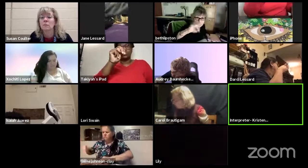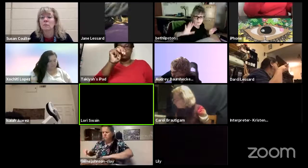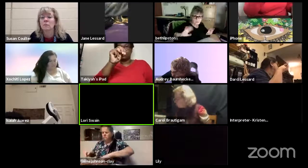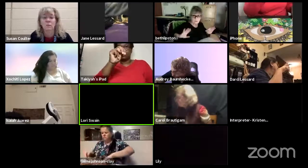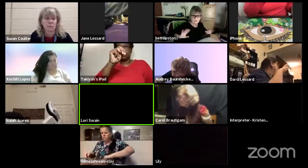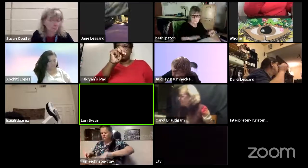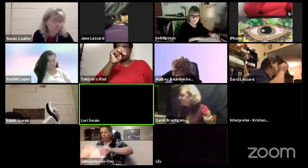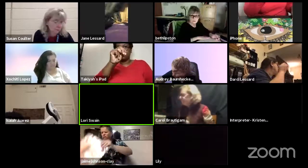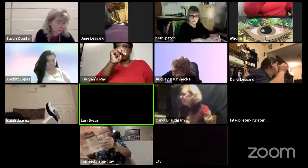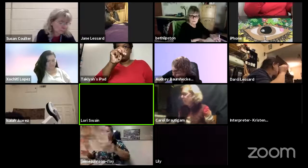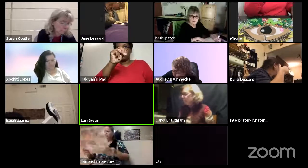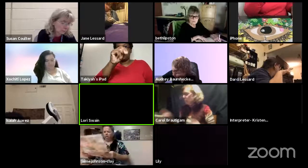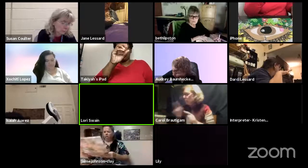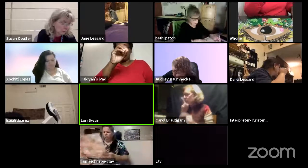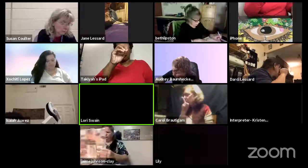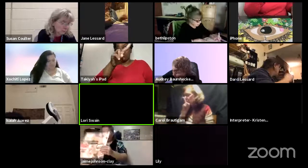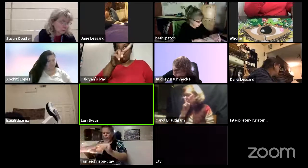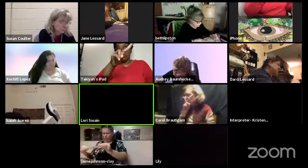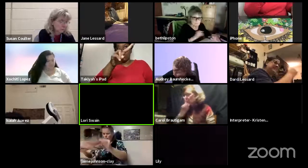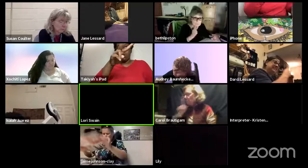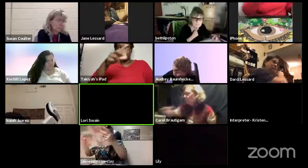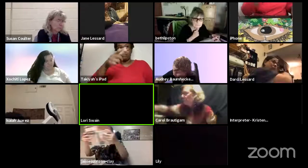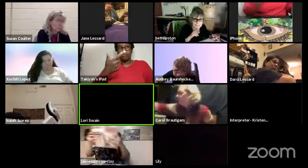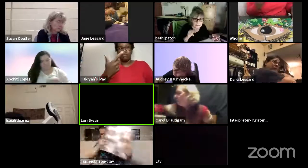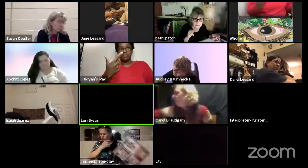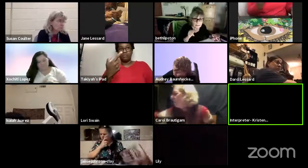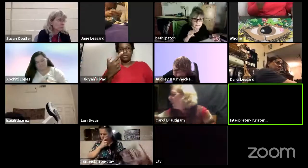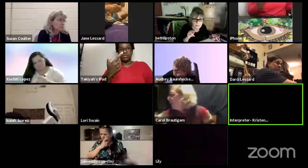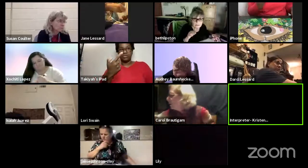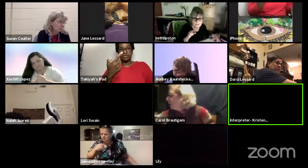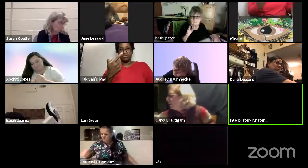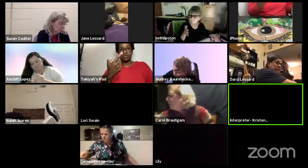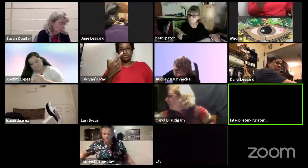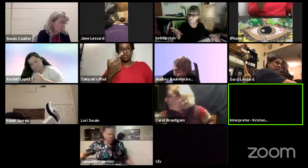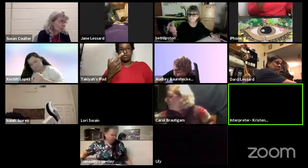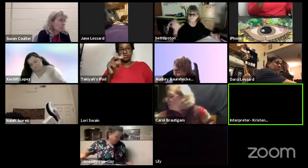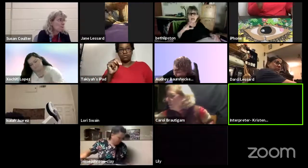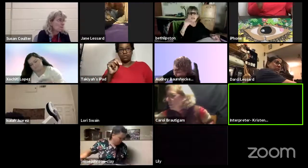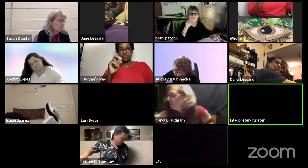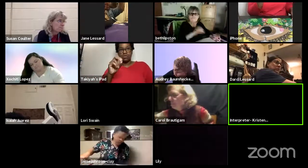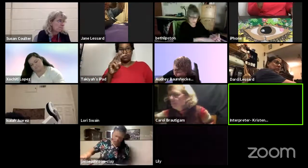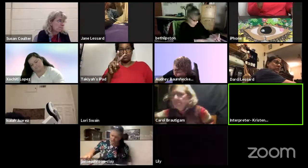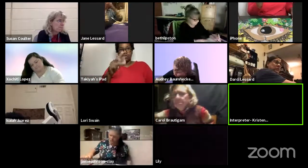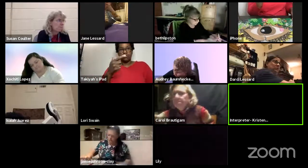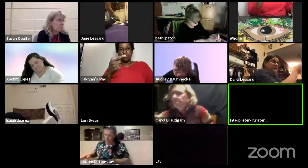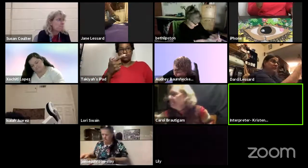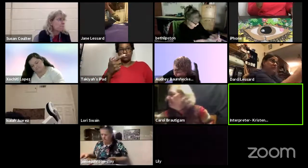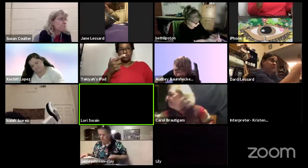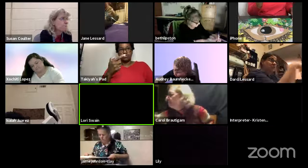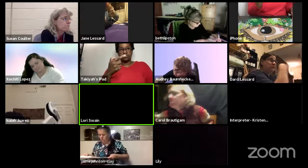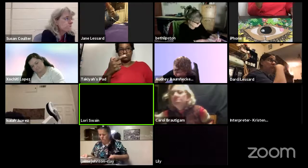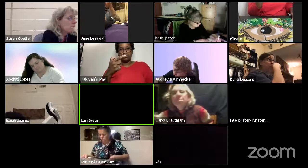When is it? So October? November 21st. Oh, November.